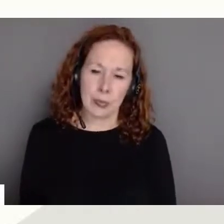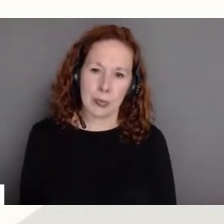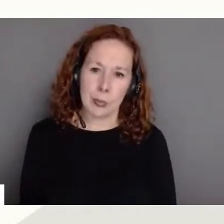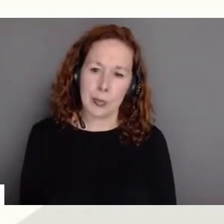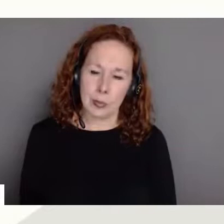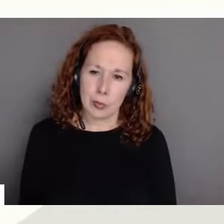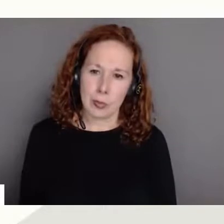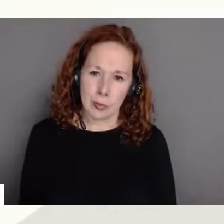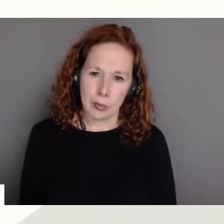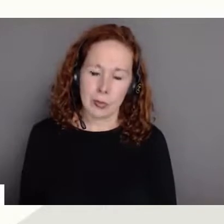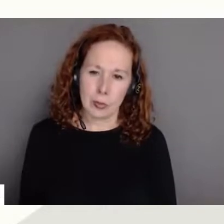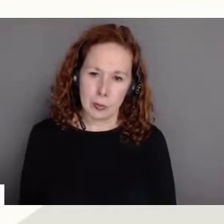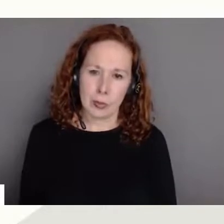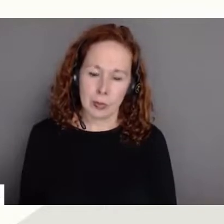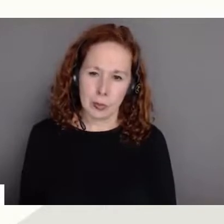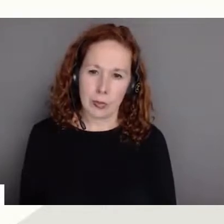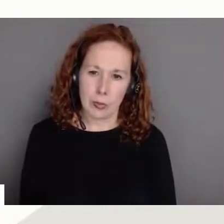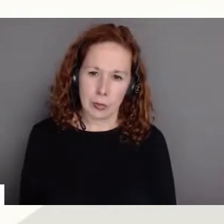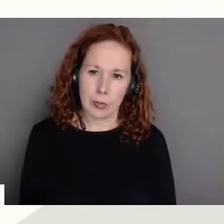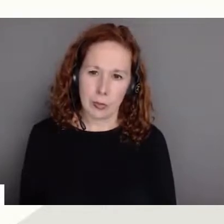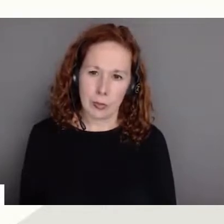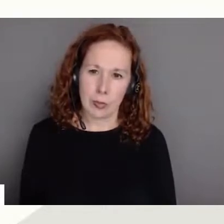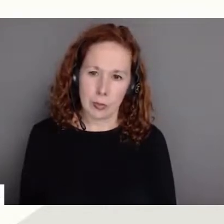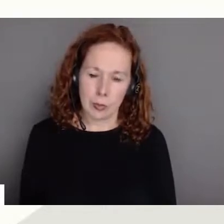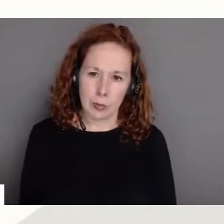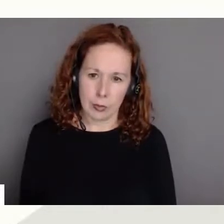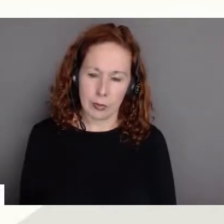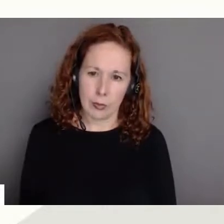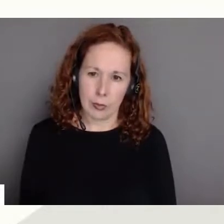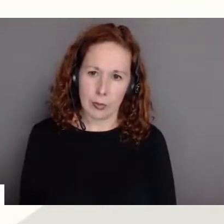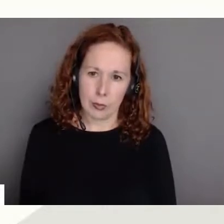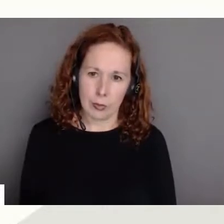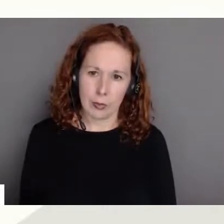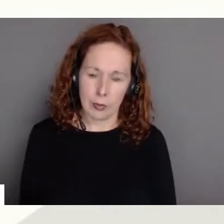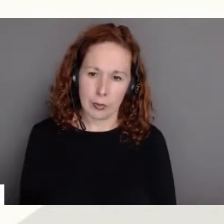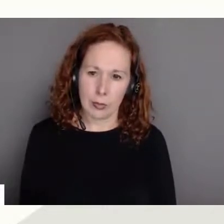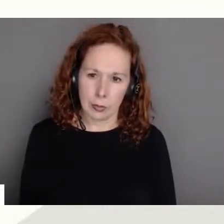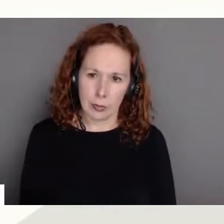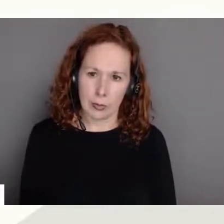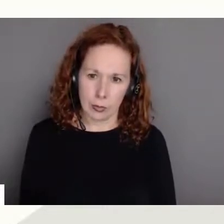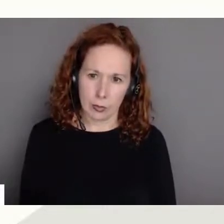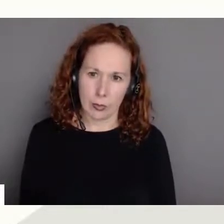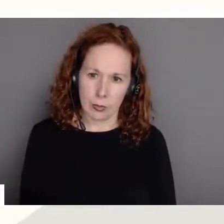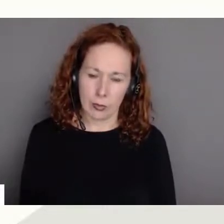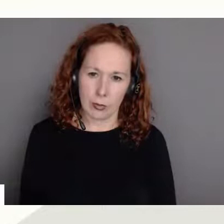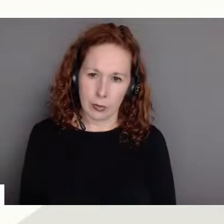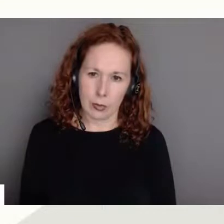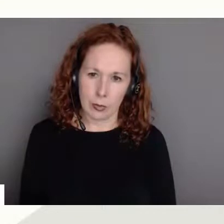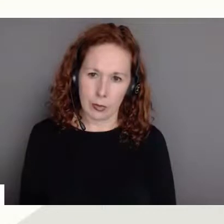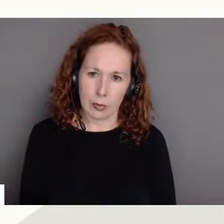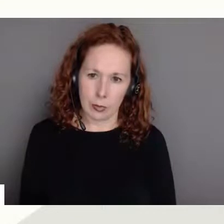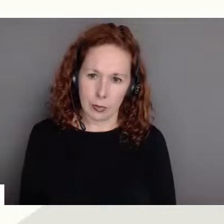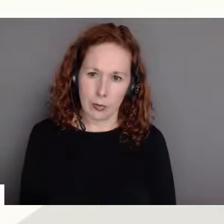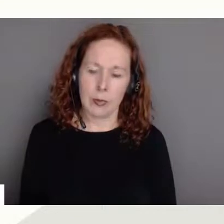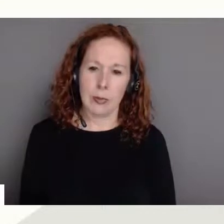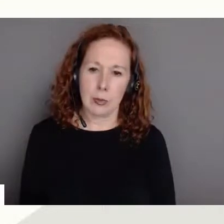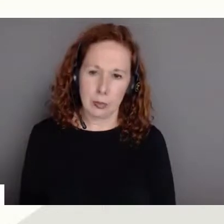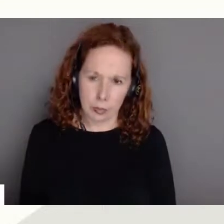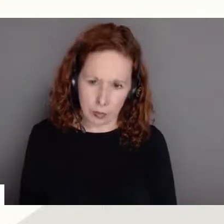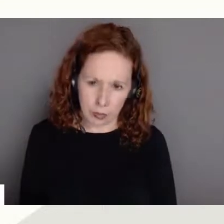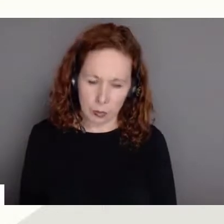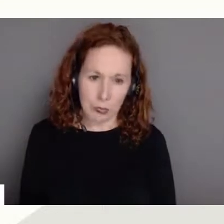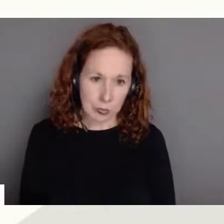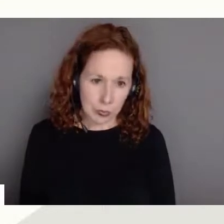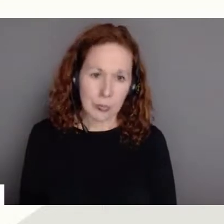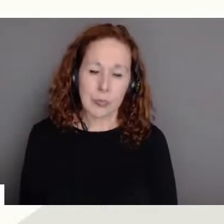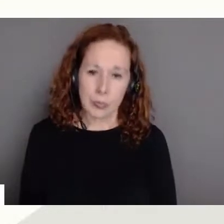and that's really cool because there is room for people like you to interpret events like that, just as there's